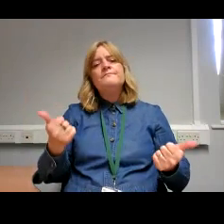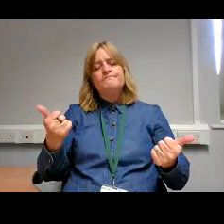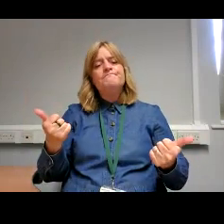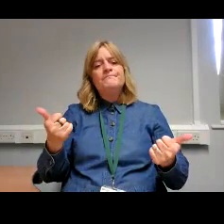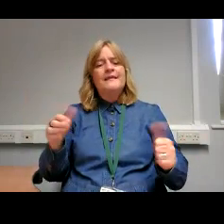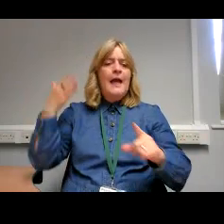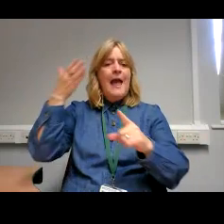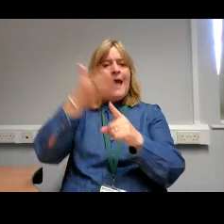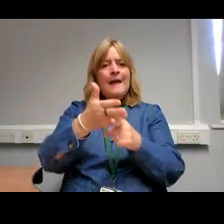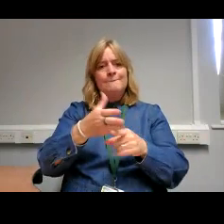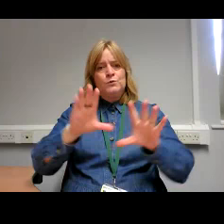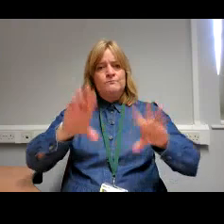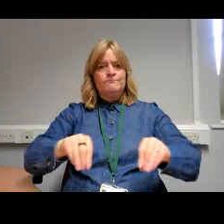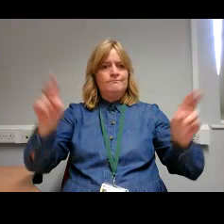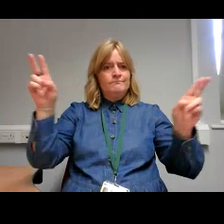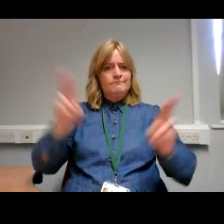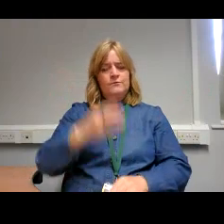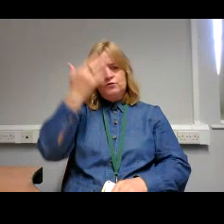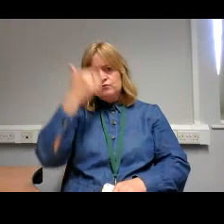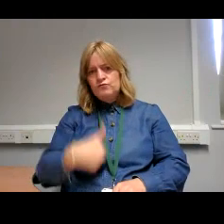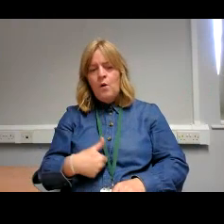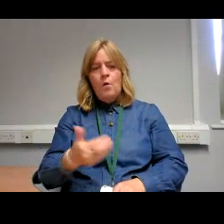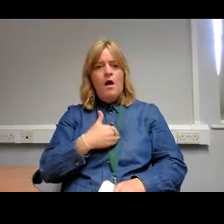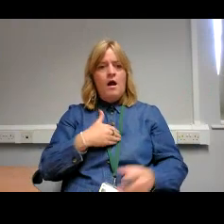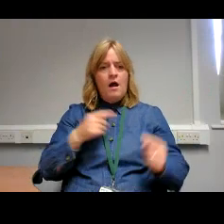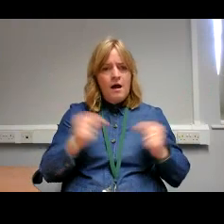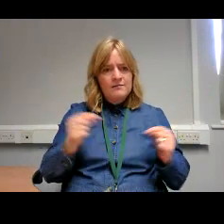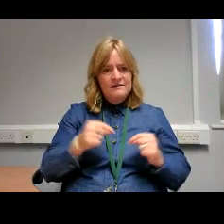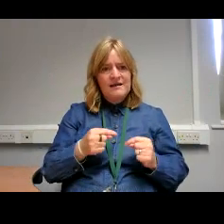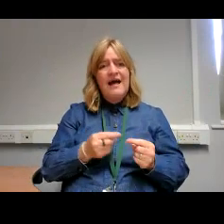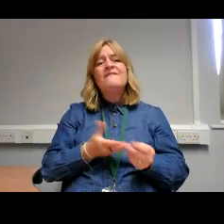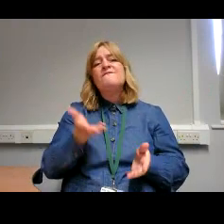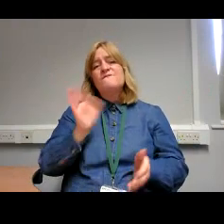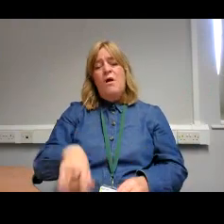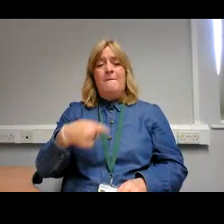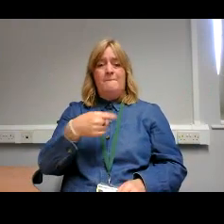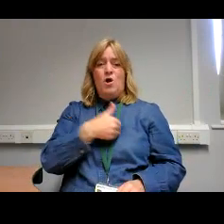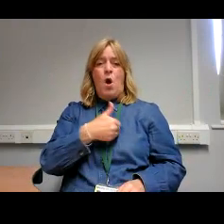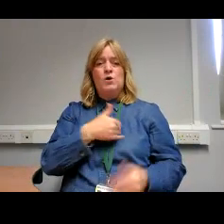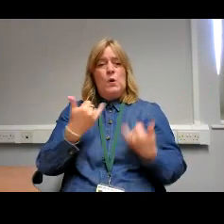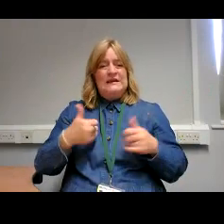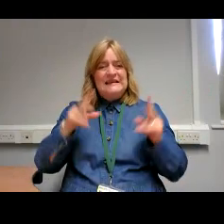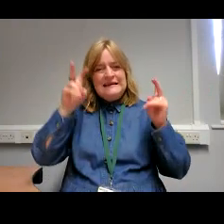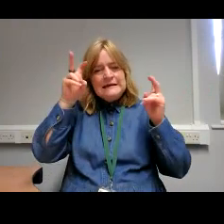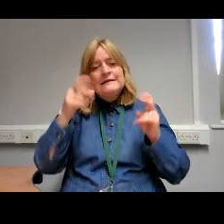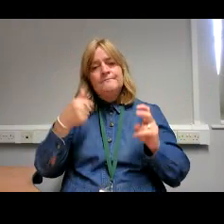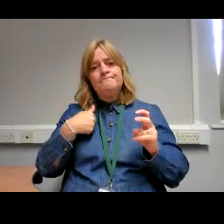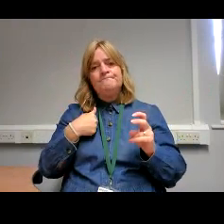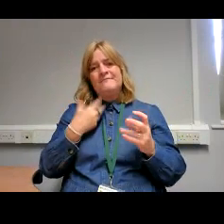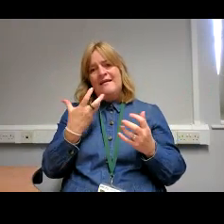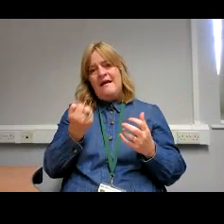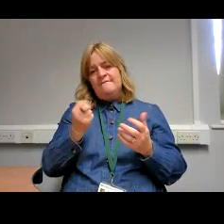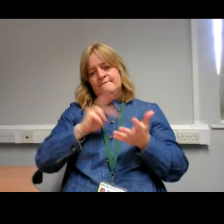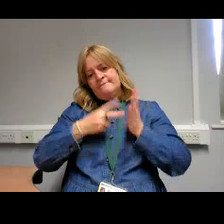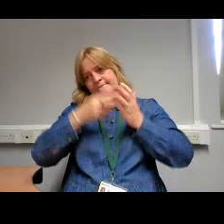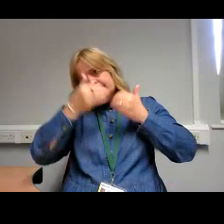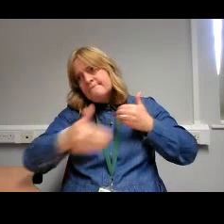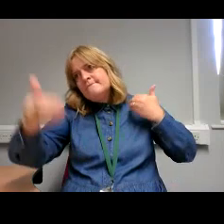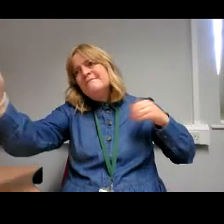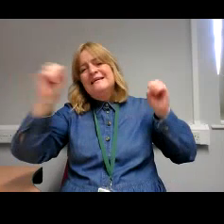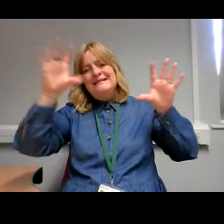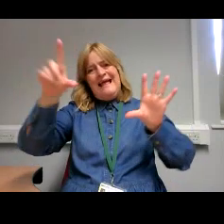prevent strokes and heart attacks that result from cardiovascular disease. And there's a bit of an ambition there over the next 10 years.